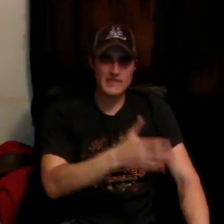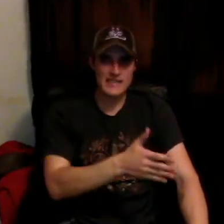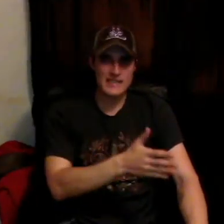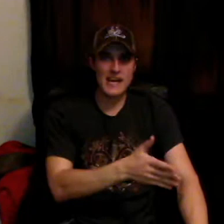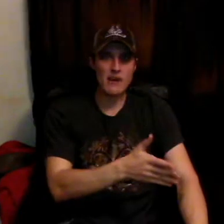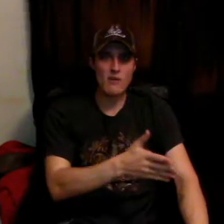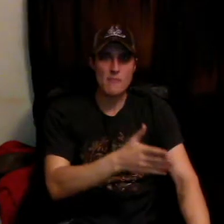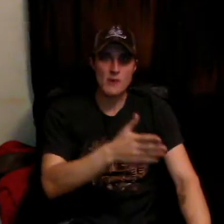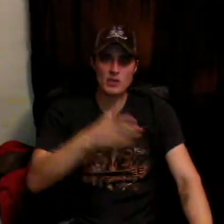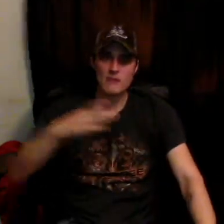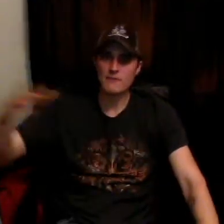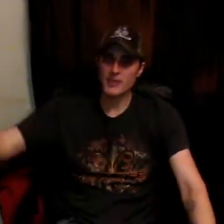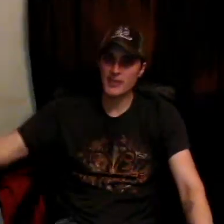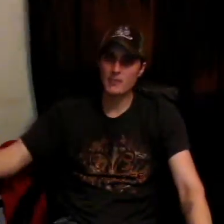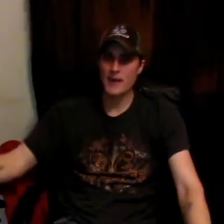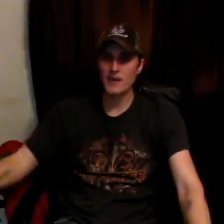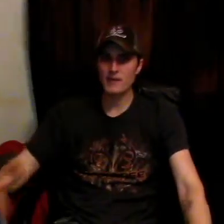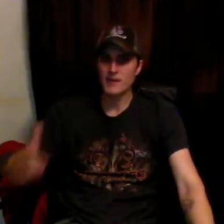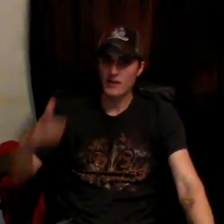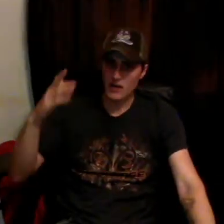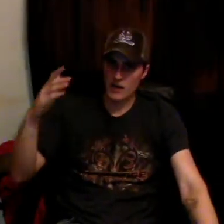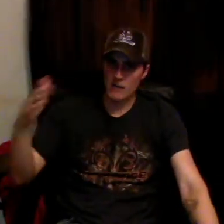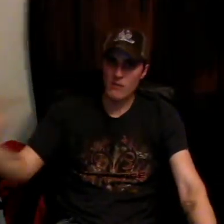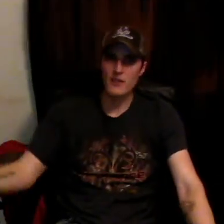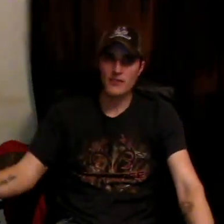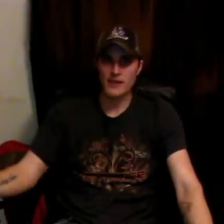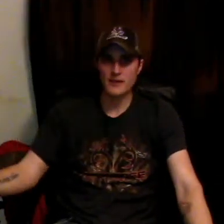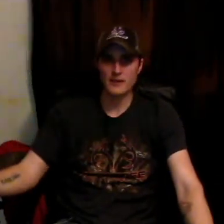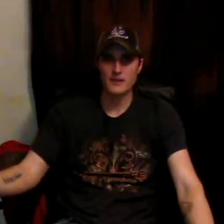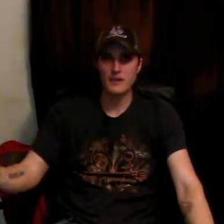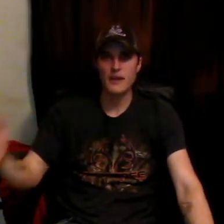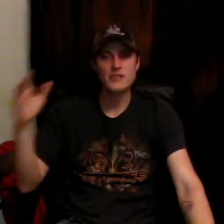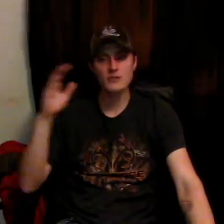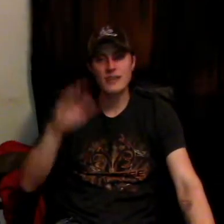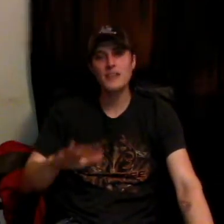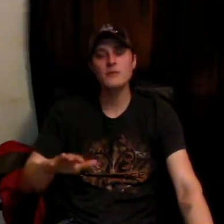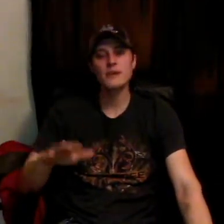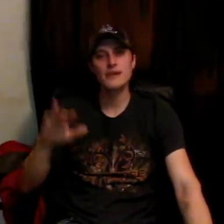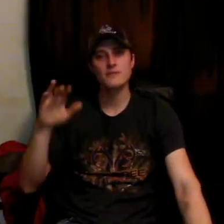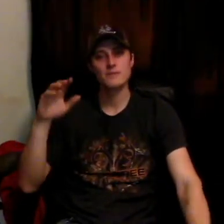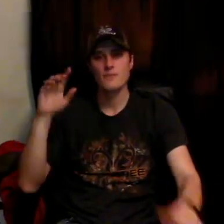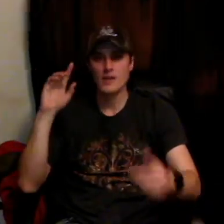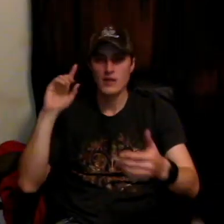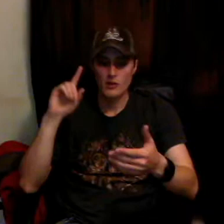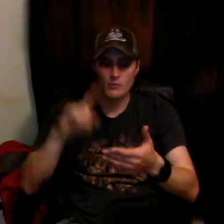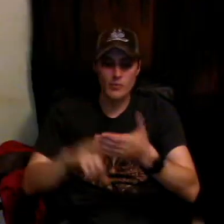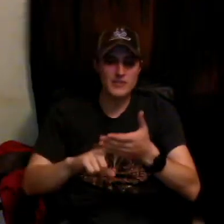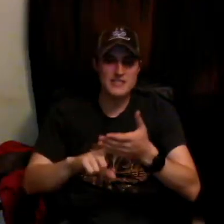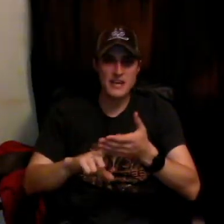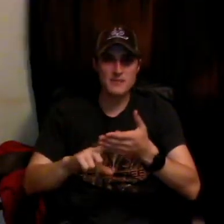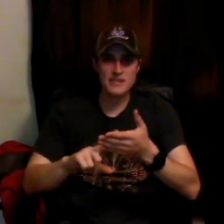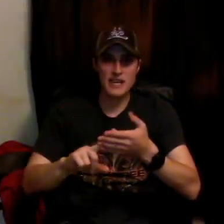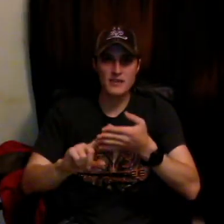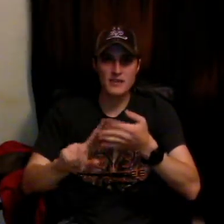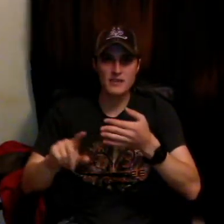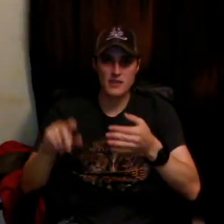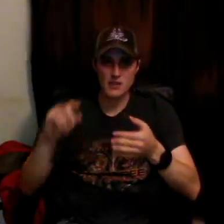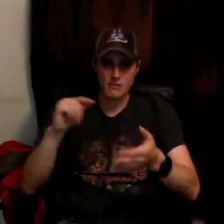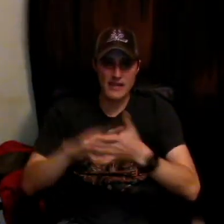see now, you might forget about a month later, okay? So document, put the steps together, make